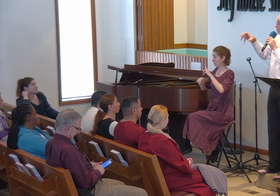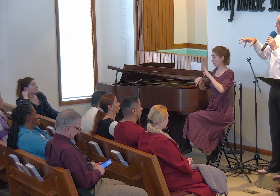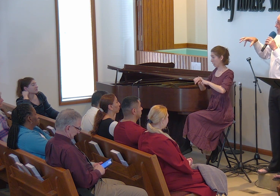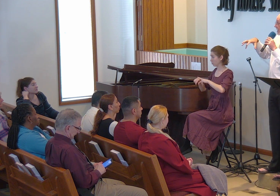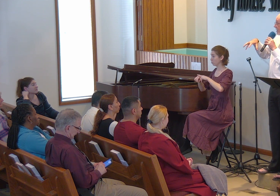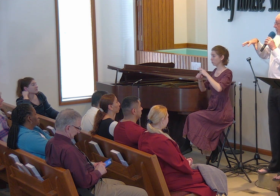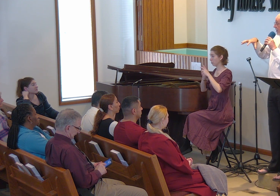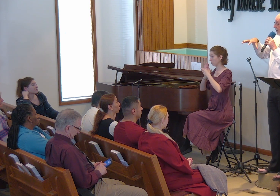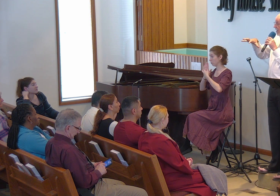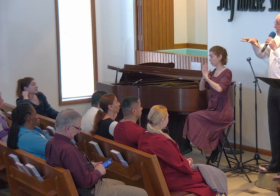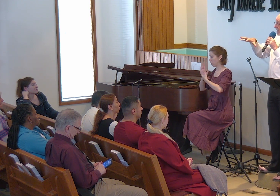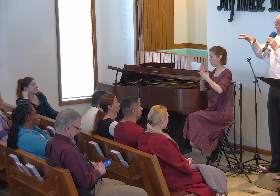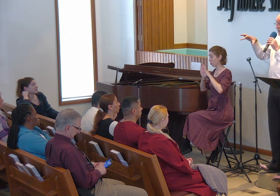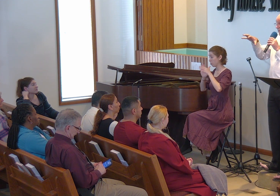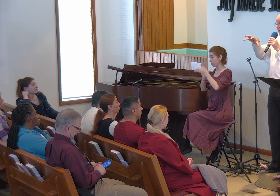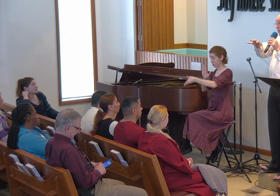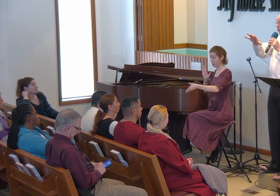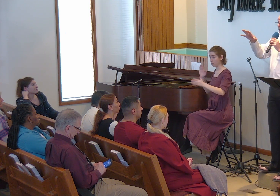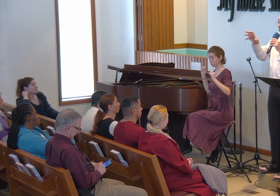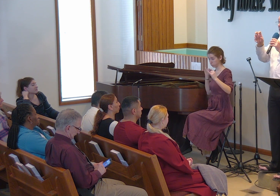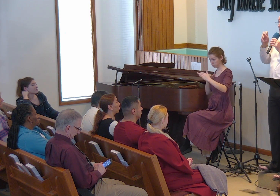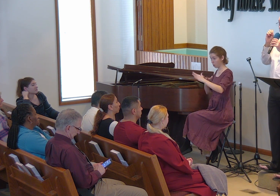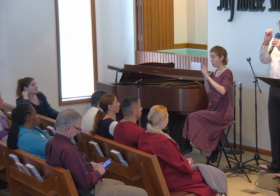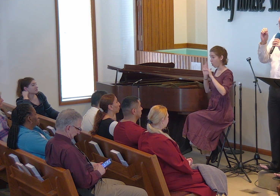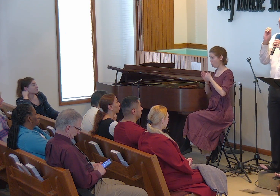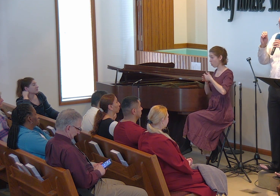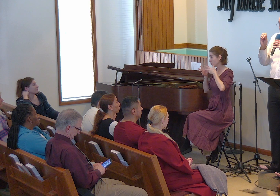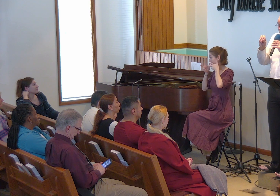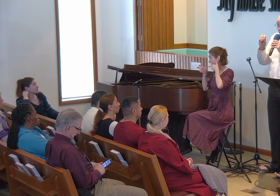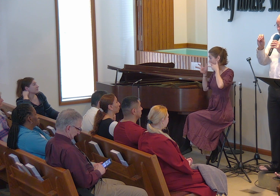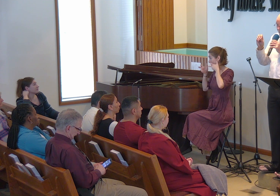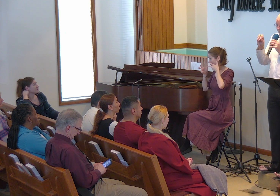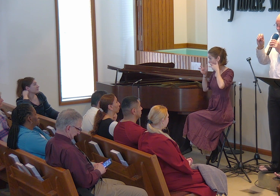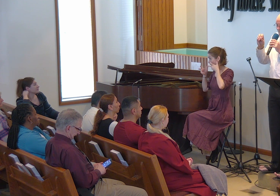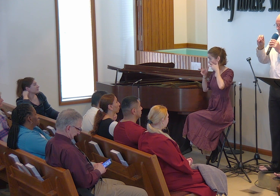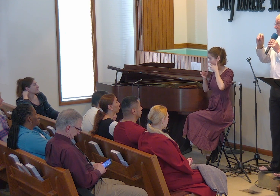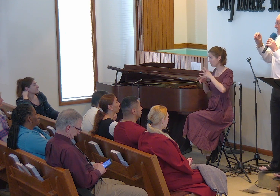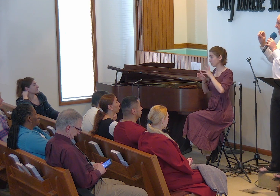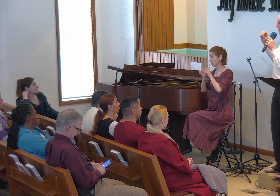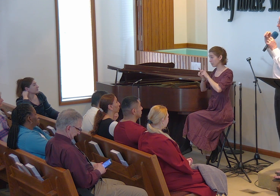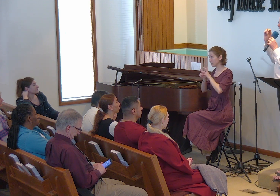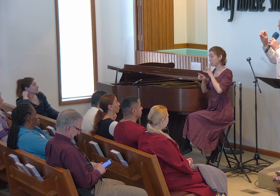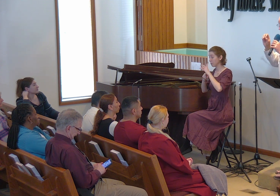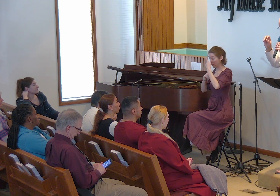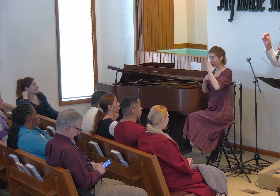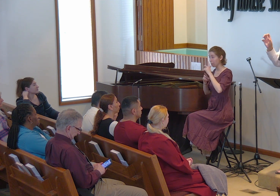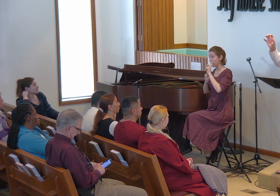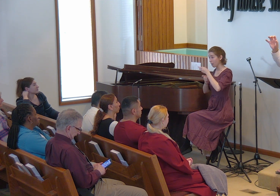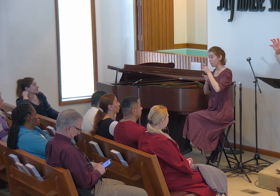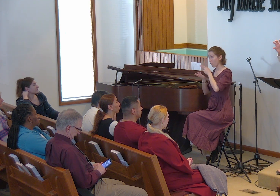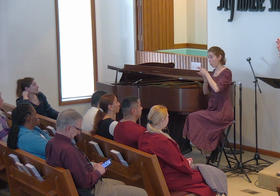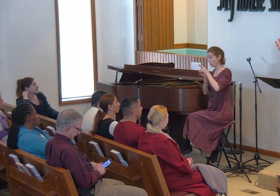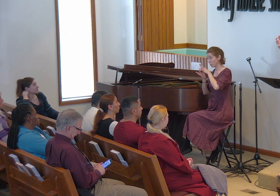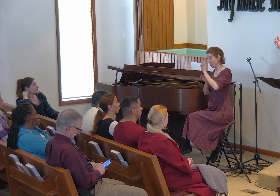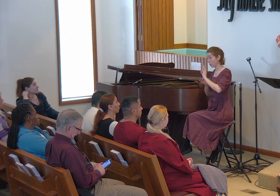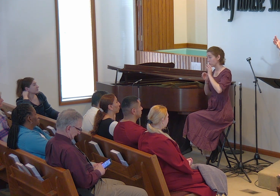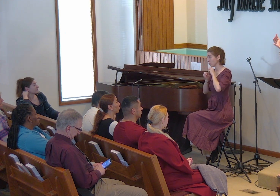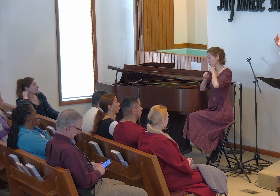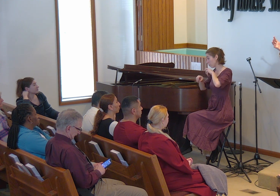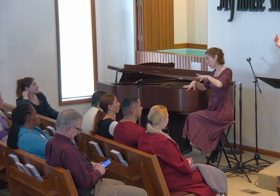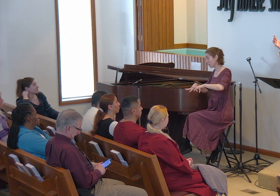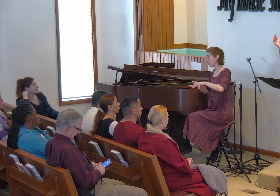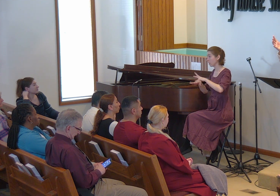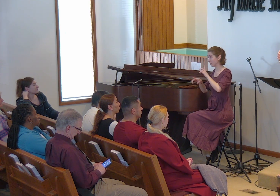nationalities that were represented there. And they were all hearing the disciples speak because the gift of the Holy Spirit was poured upon them to speak in